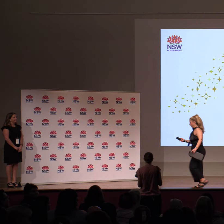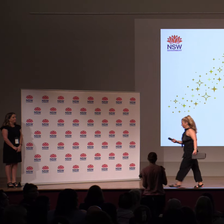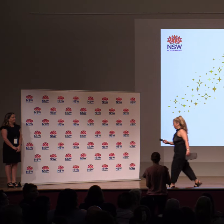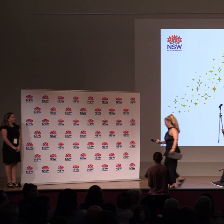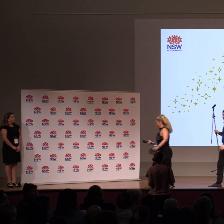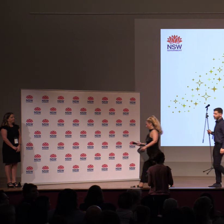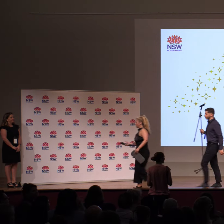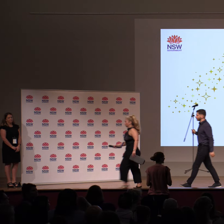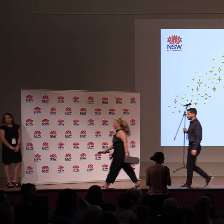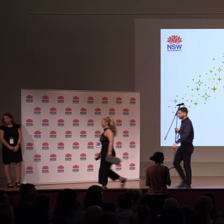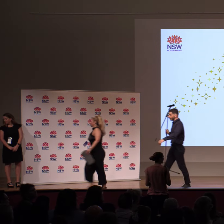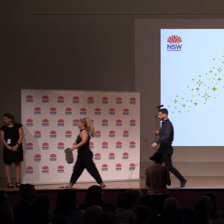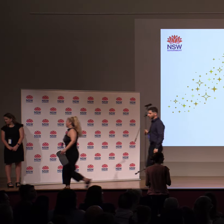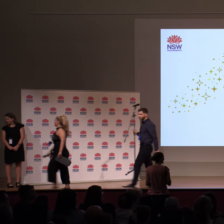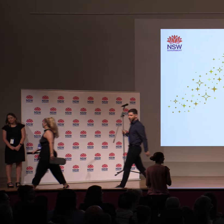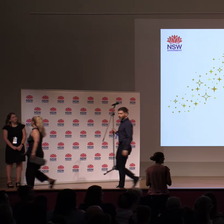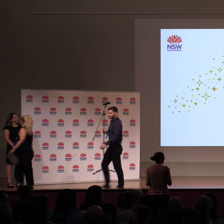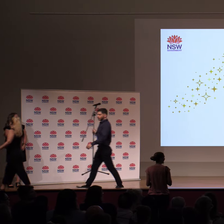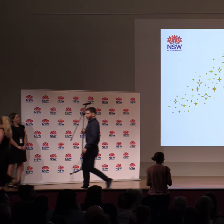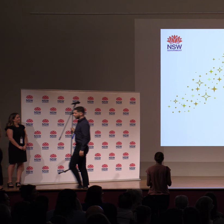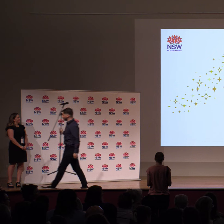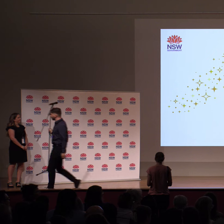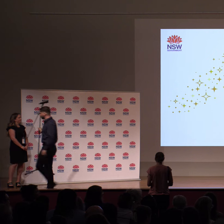She's going to give us a few words to start with.